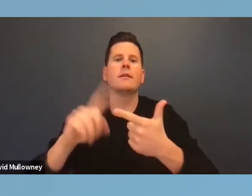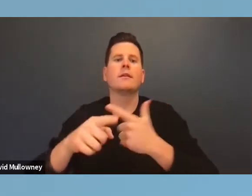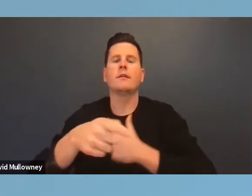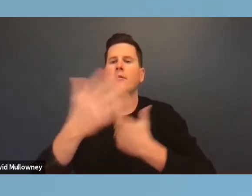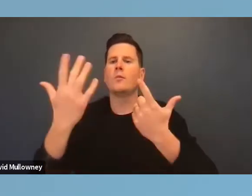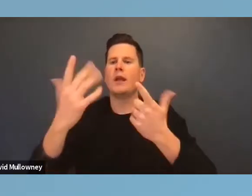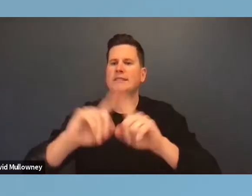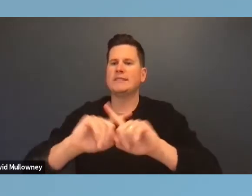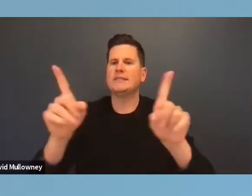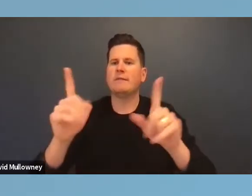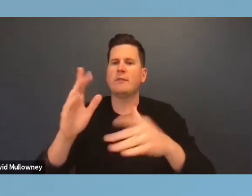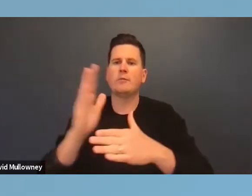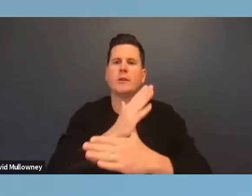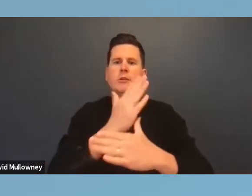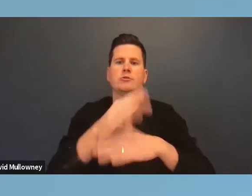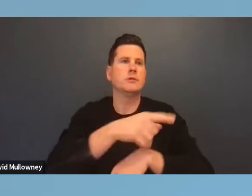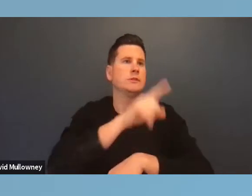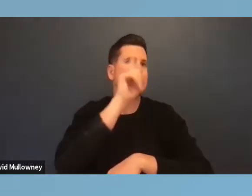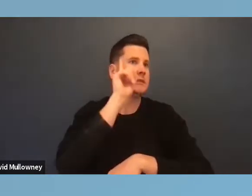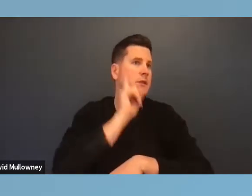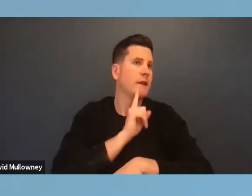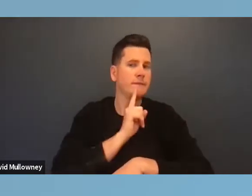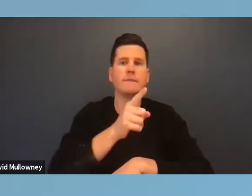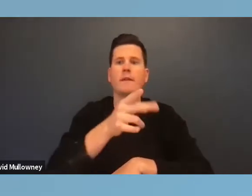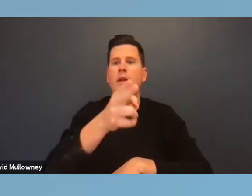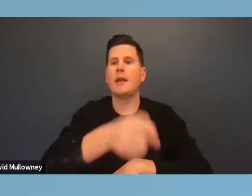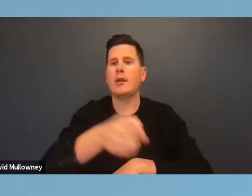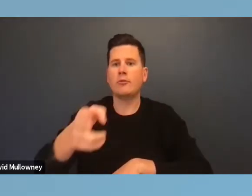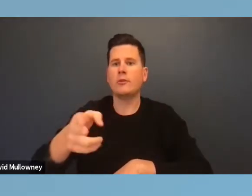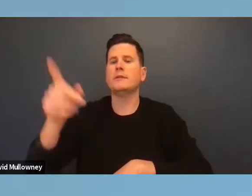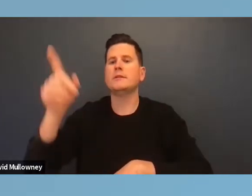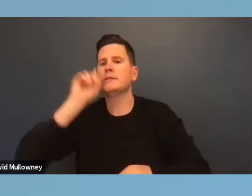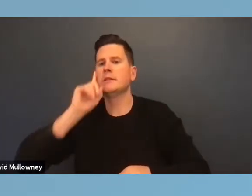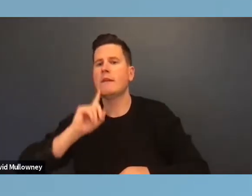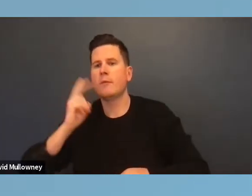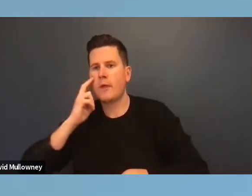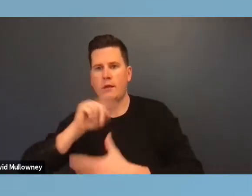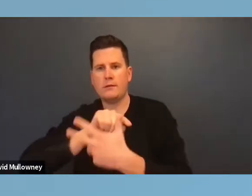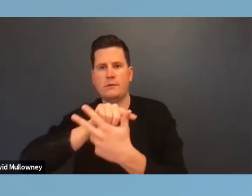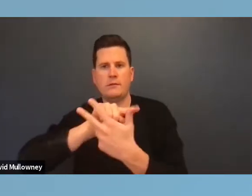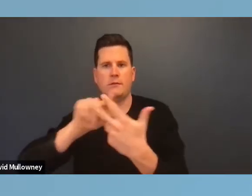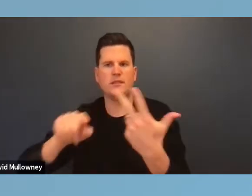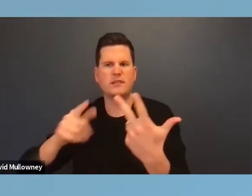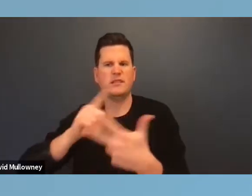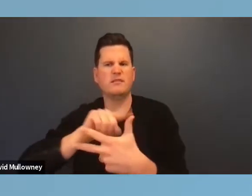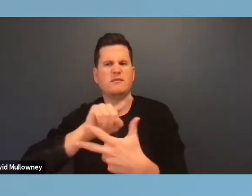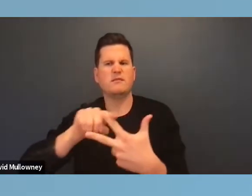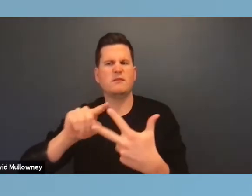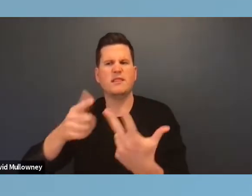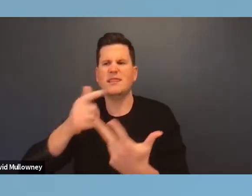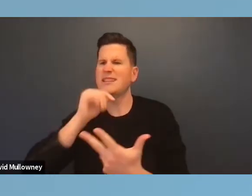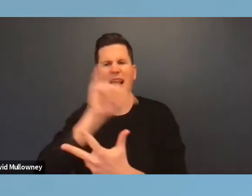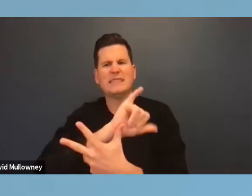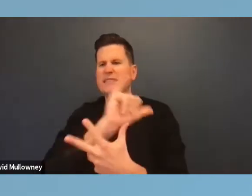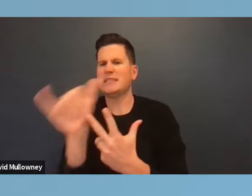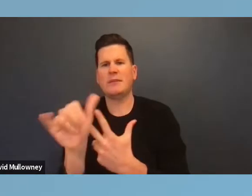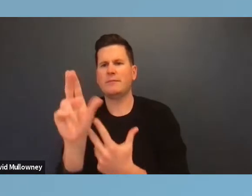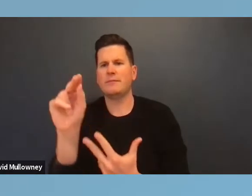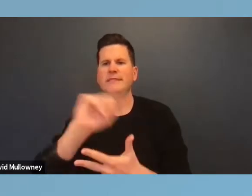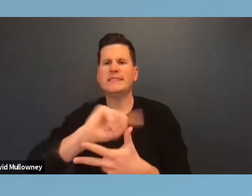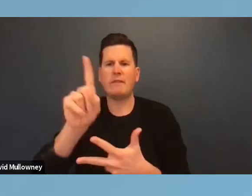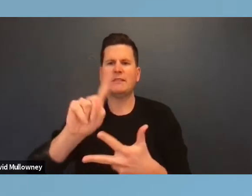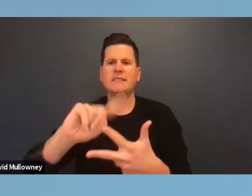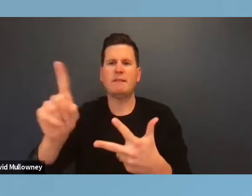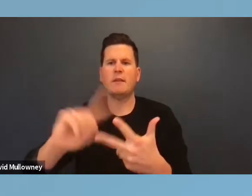deaf culture. What is the difference between the terms deaf, hard of hearing, and deaf blind? They are not all the